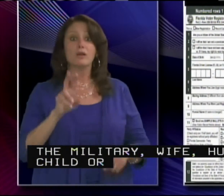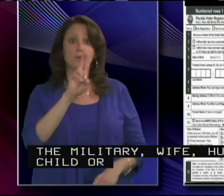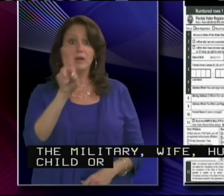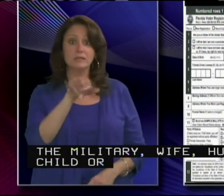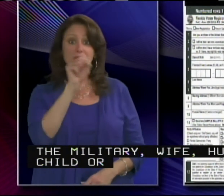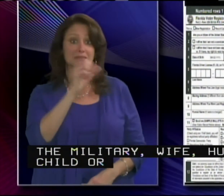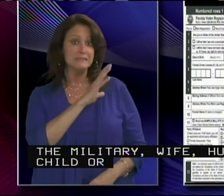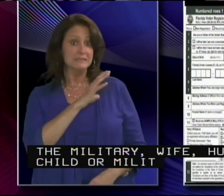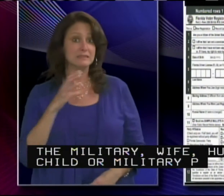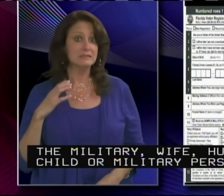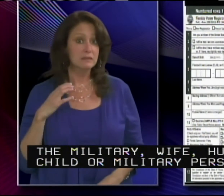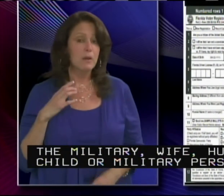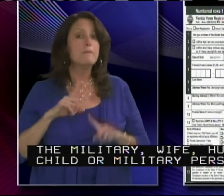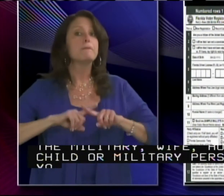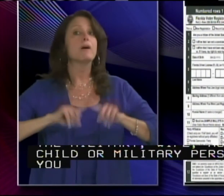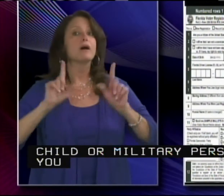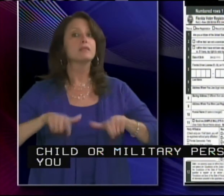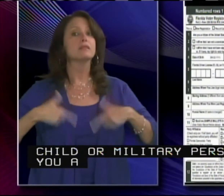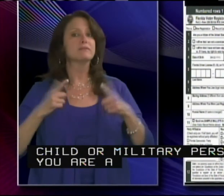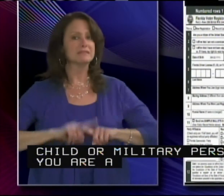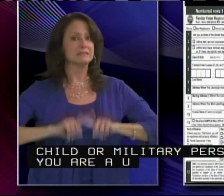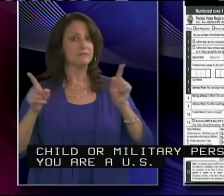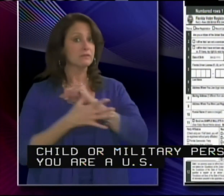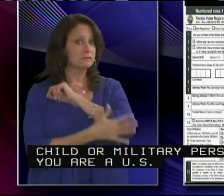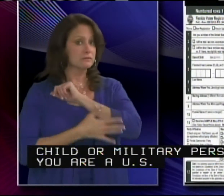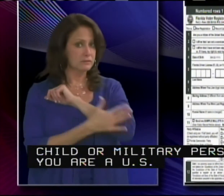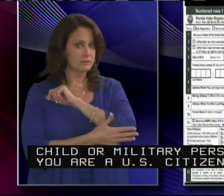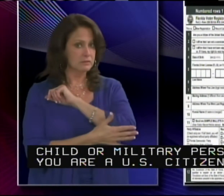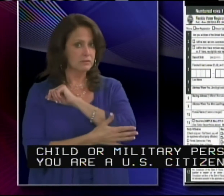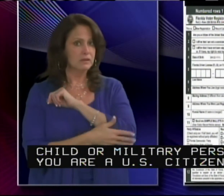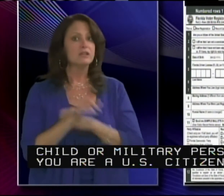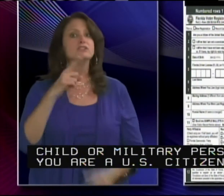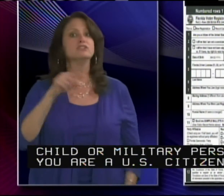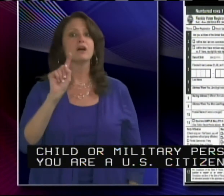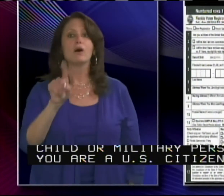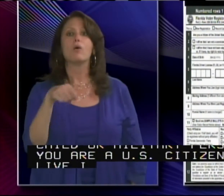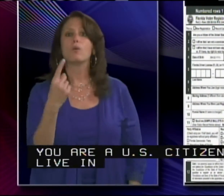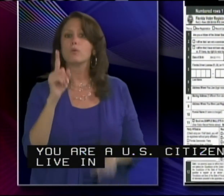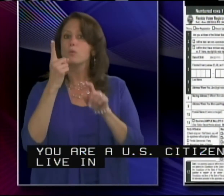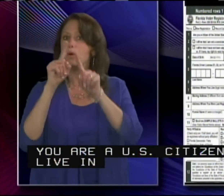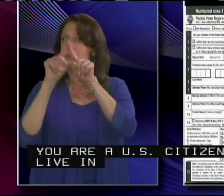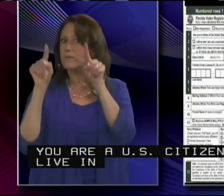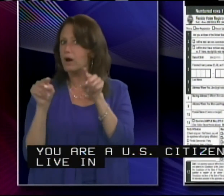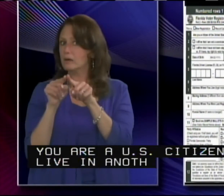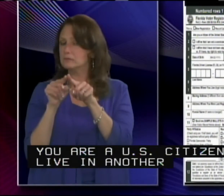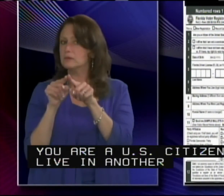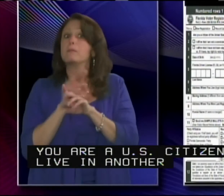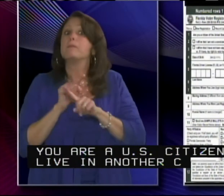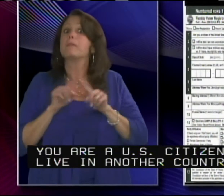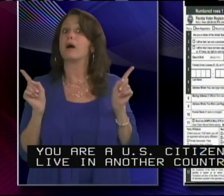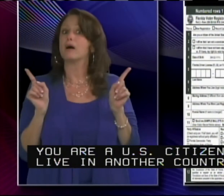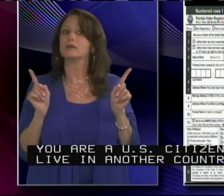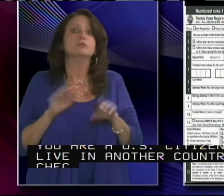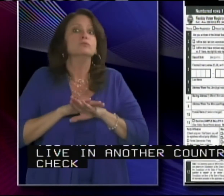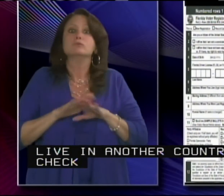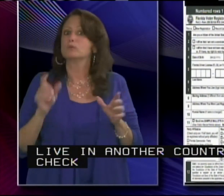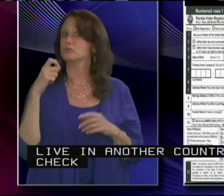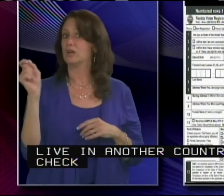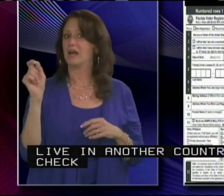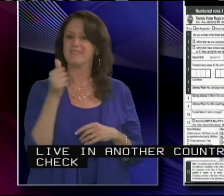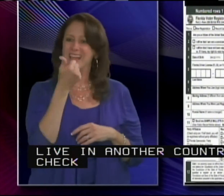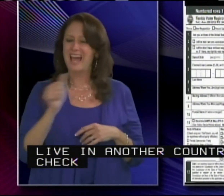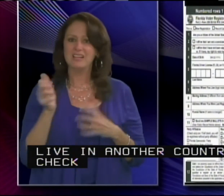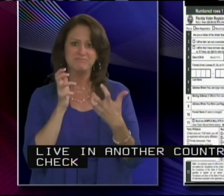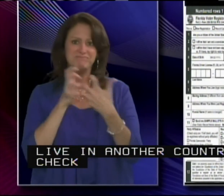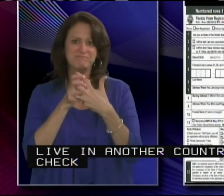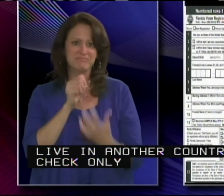are a U.S. citizen but you live in another country. Check only one box, but don't check any